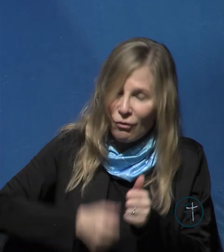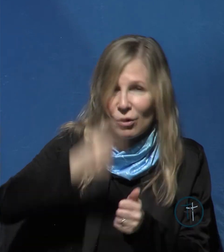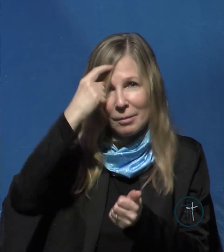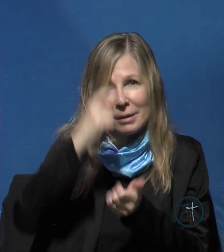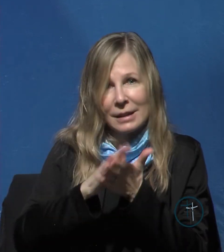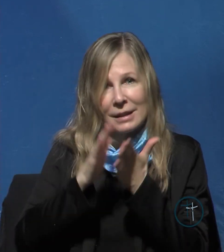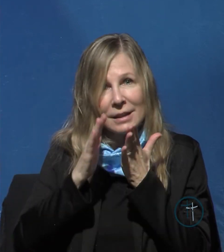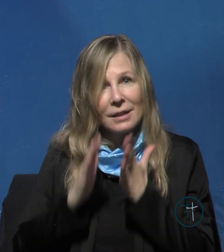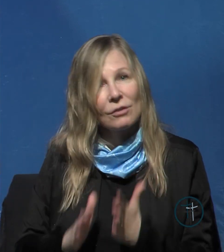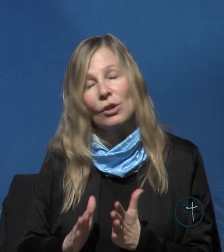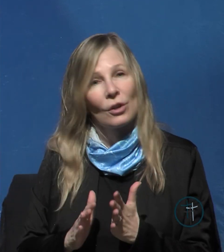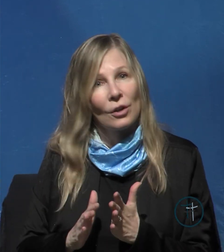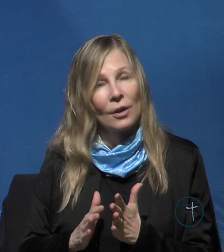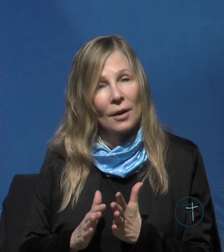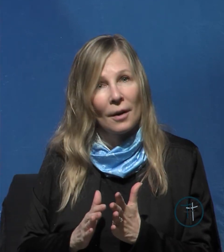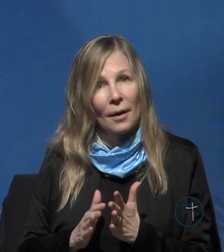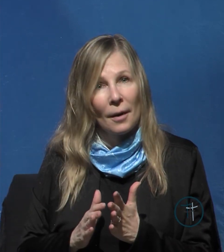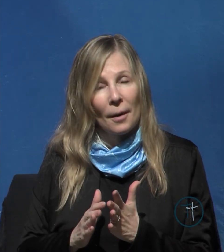believer.